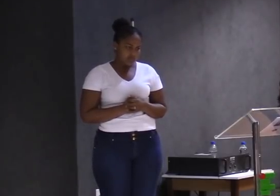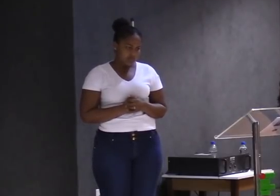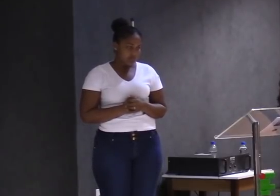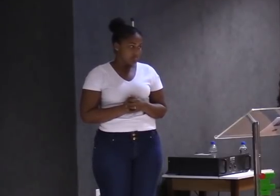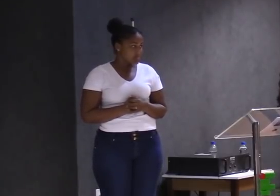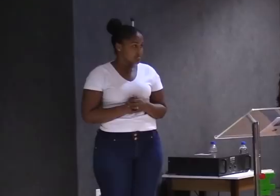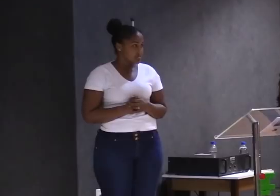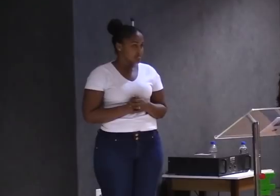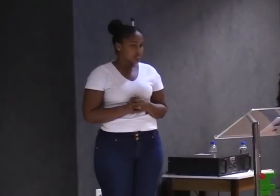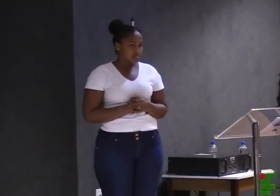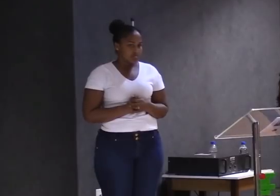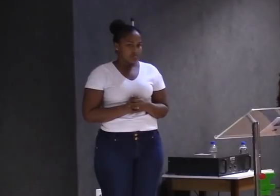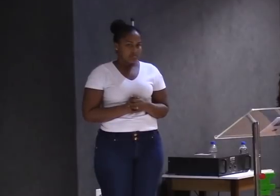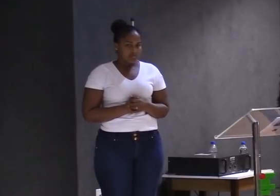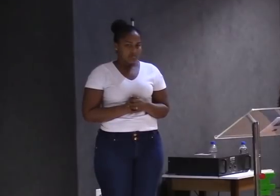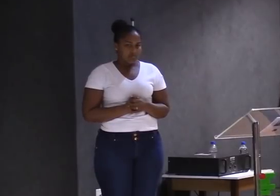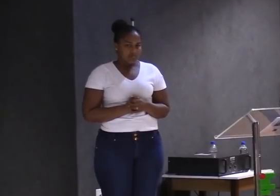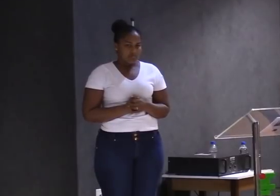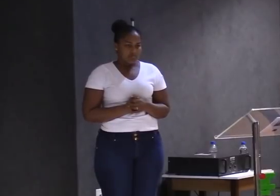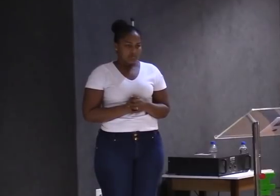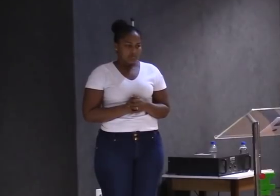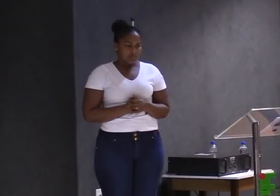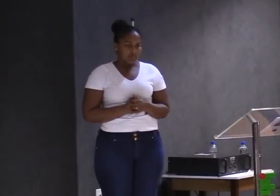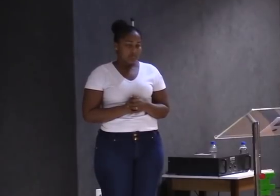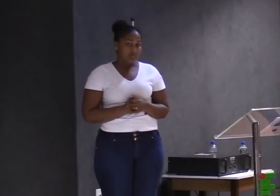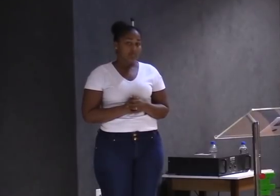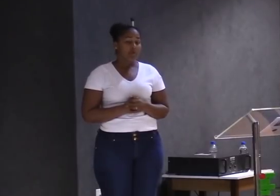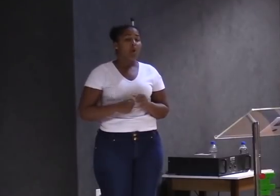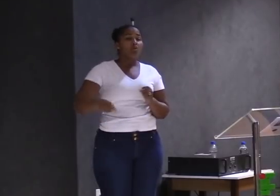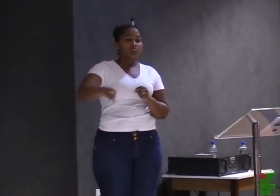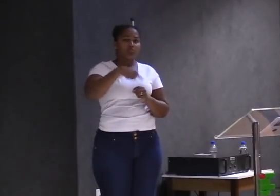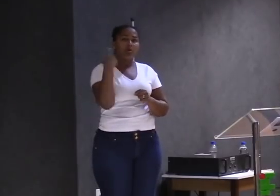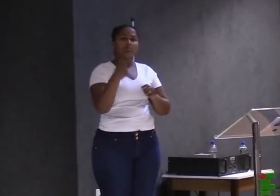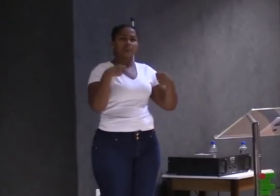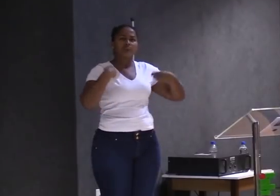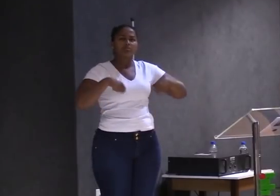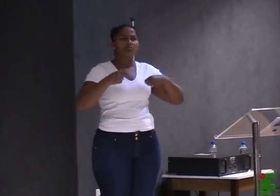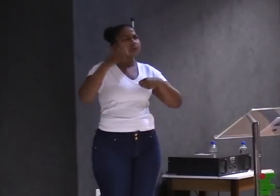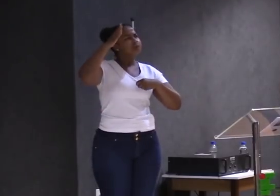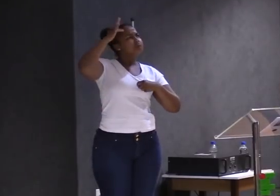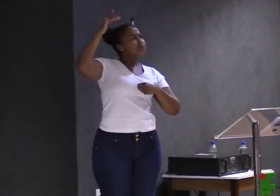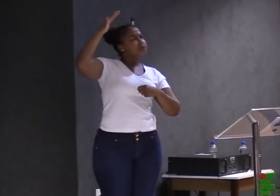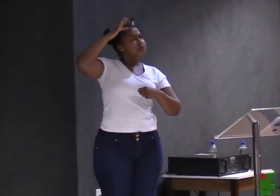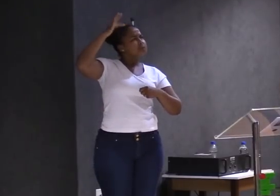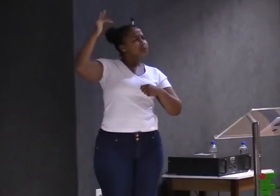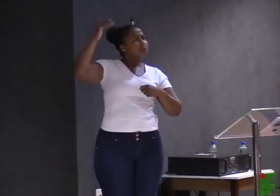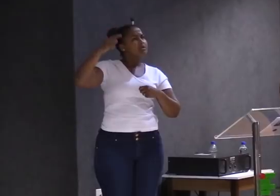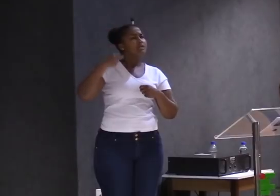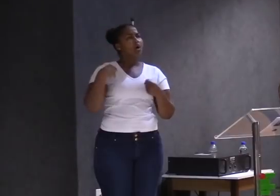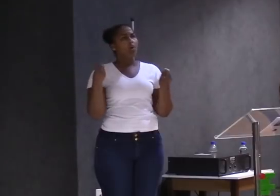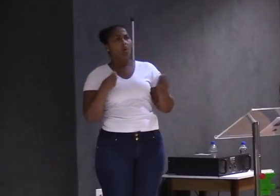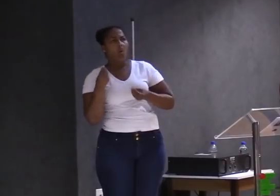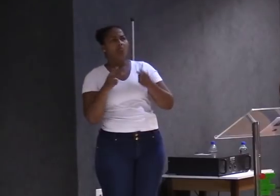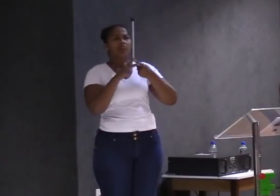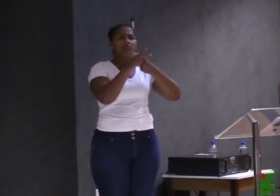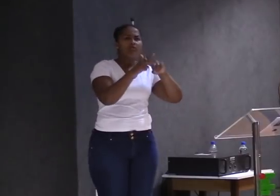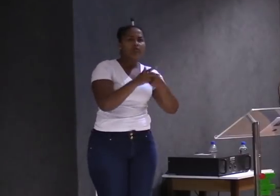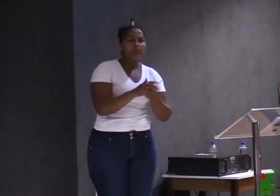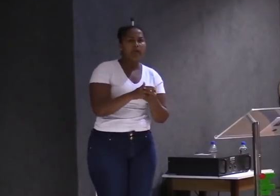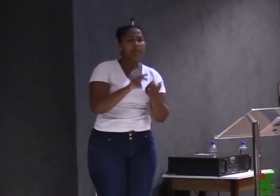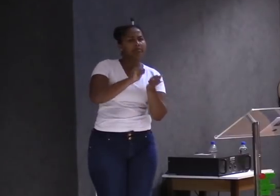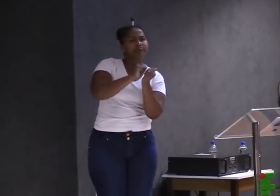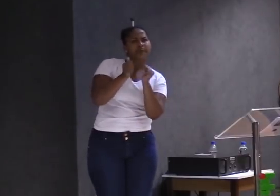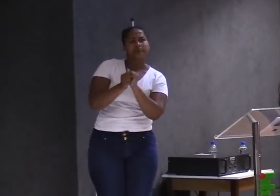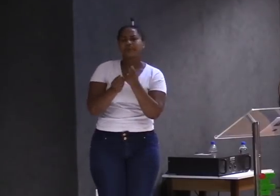other activities in the classroom. Nós temos que pensar como que essas ferramentas elas se adequam ao